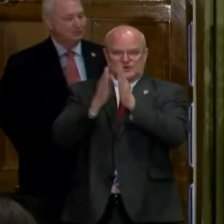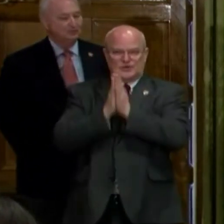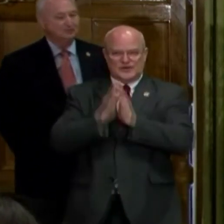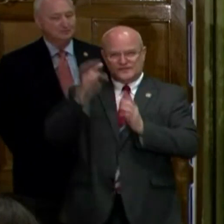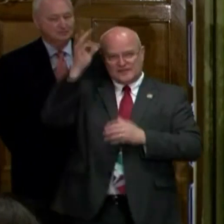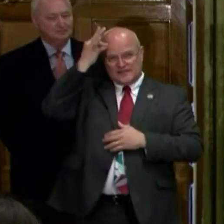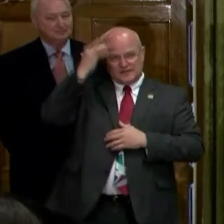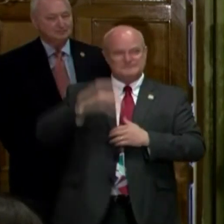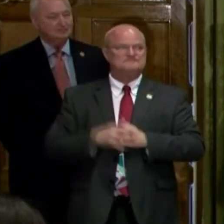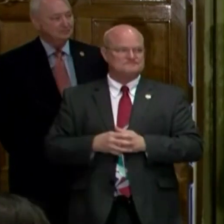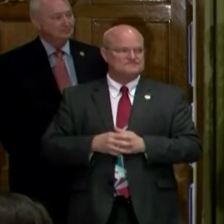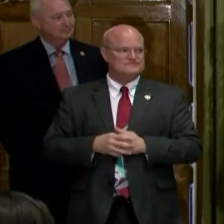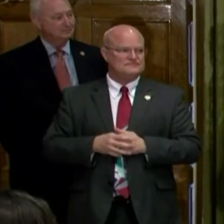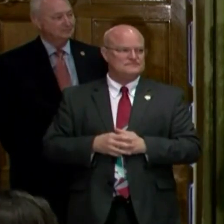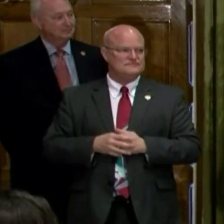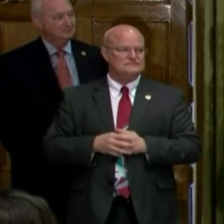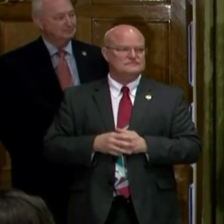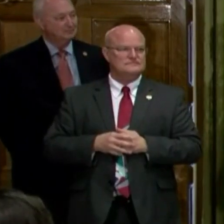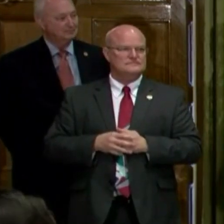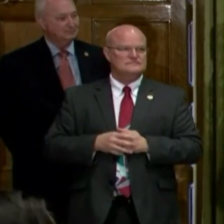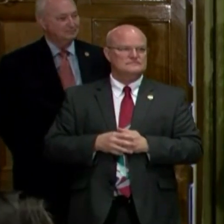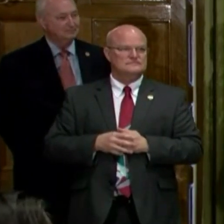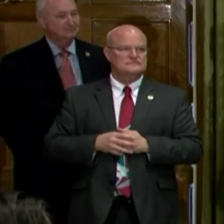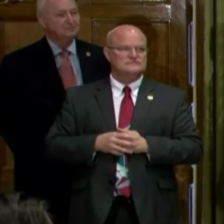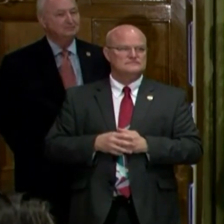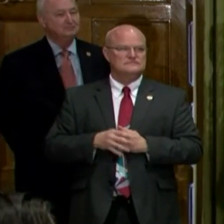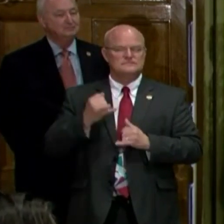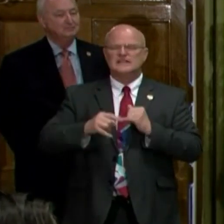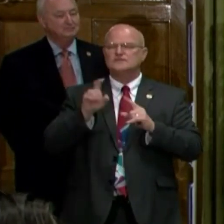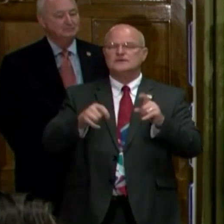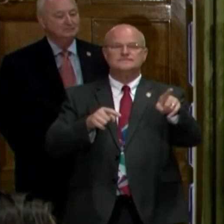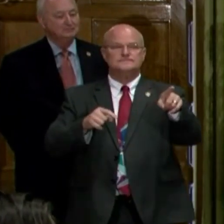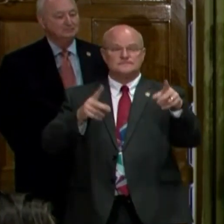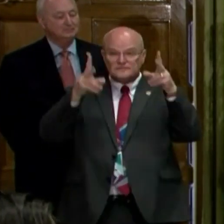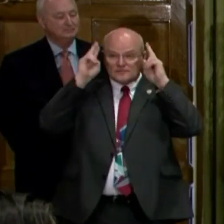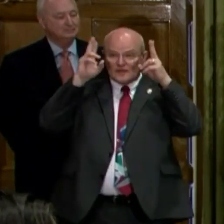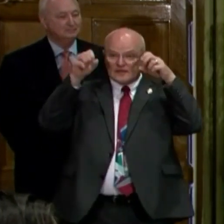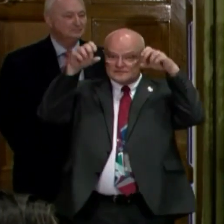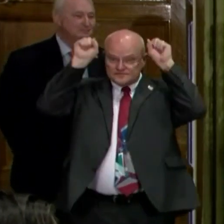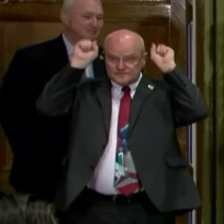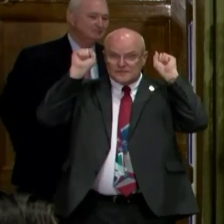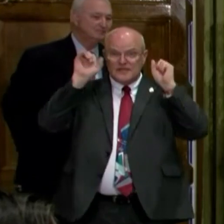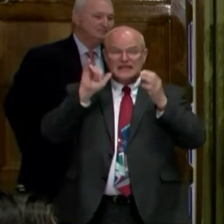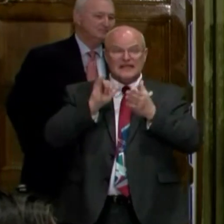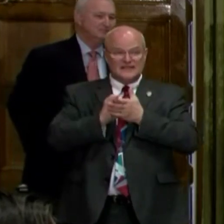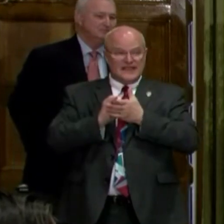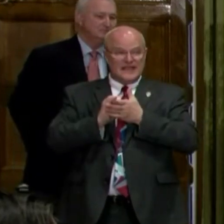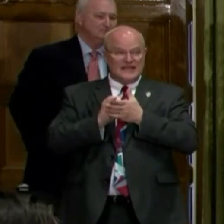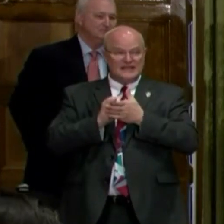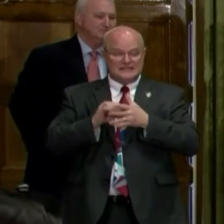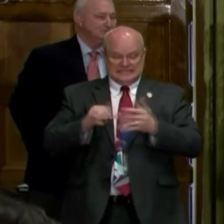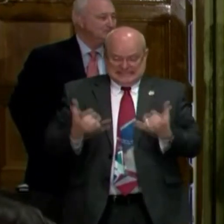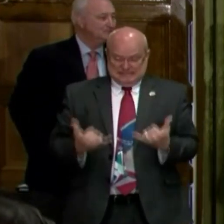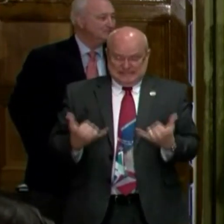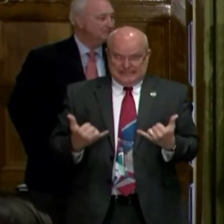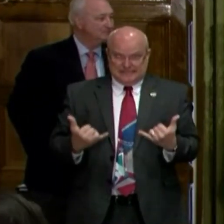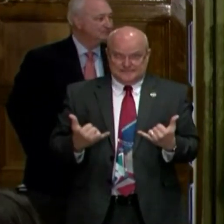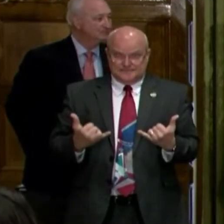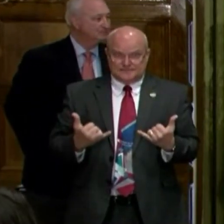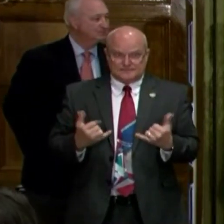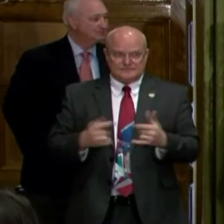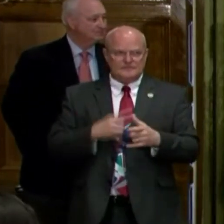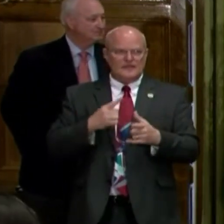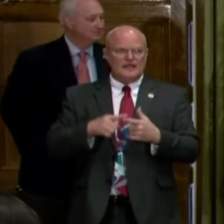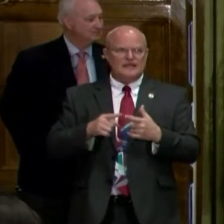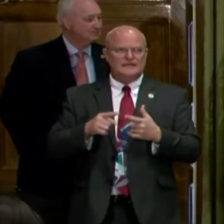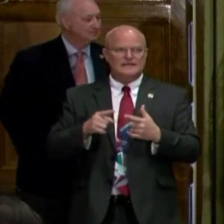request. All right, one last question. The barber shops and salons, is that recommendation going into effect immediately? And then